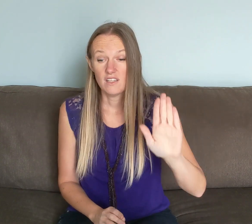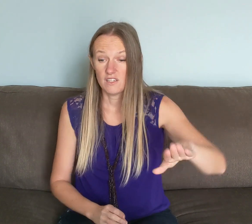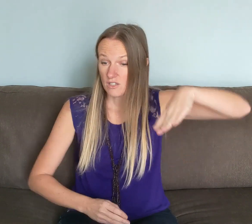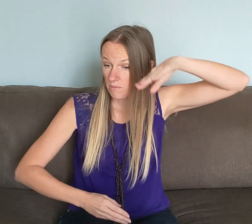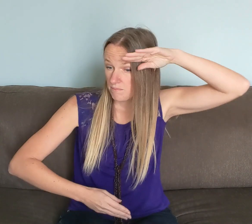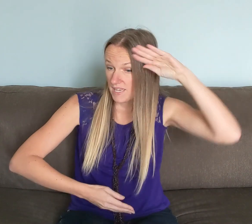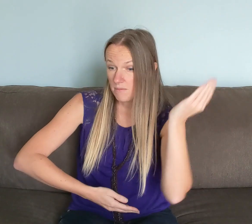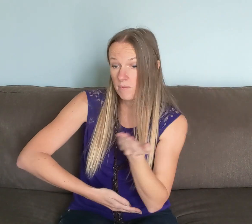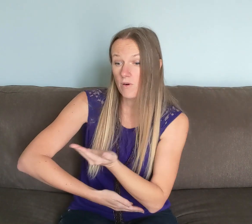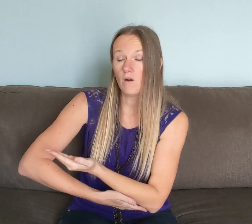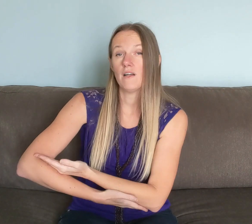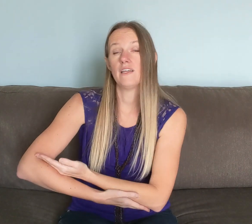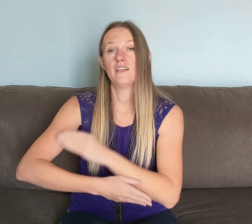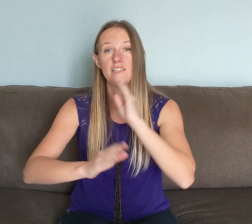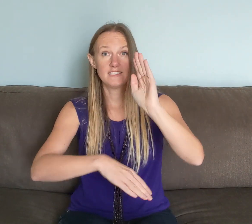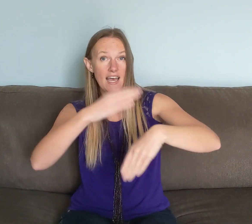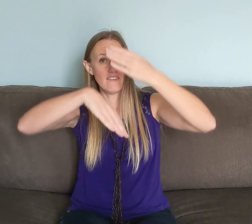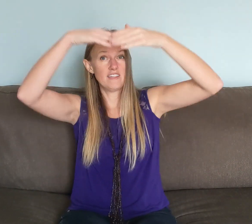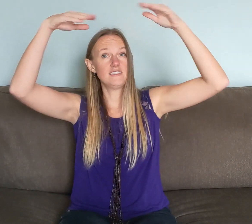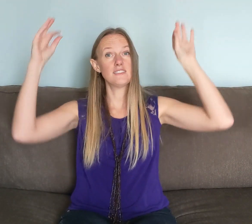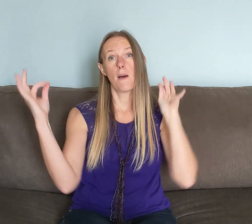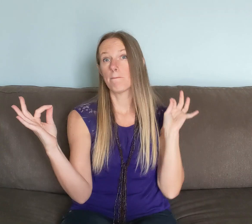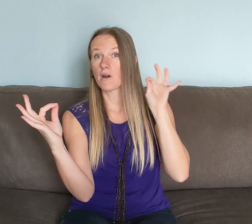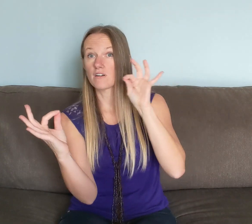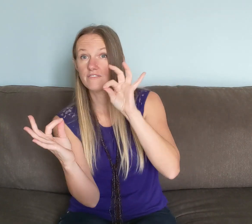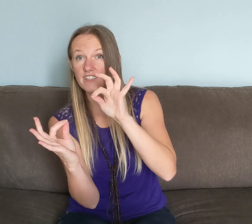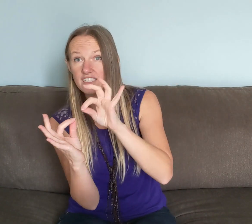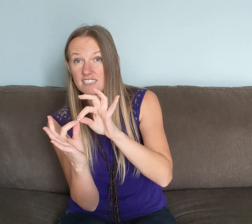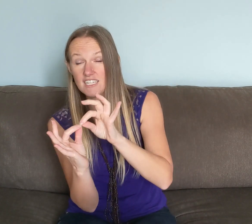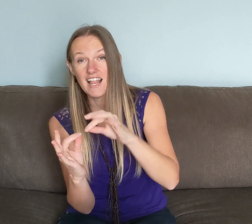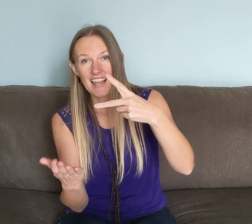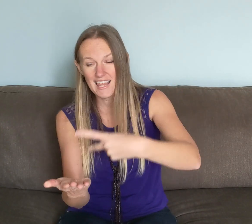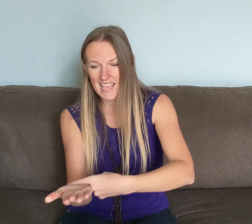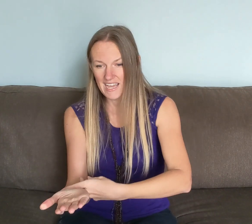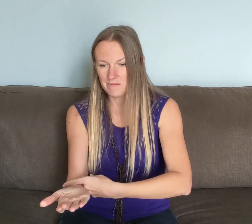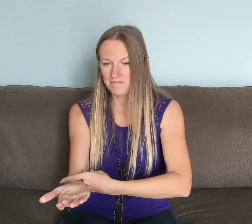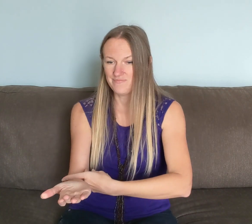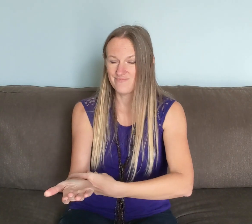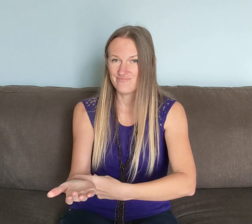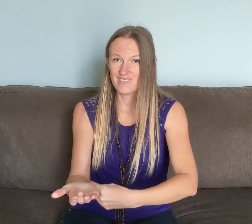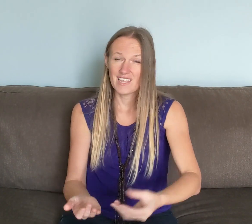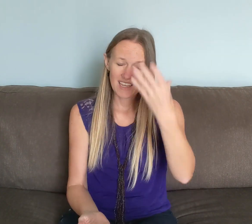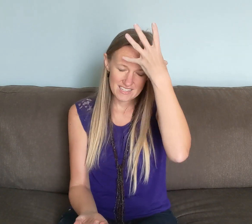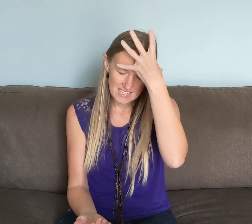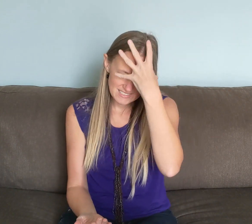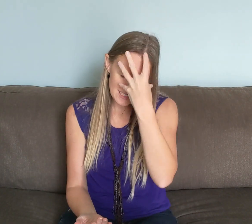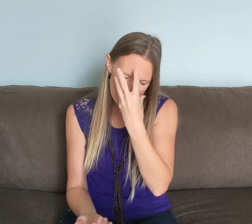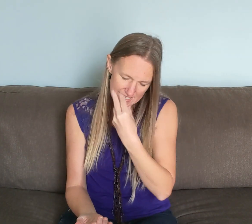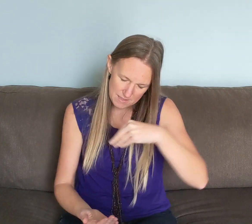that your baby boy is heaven's perfect lamb? And that